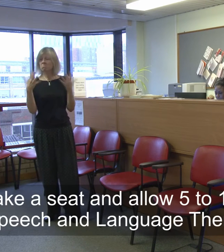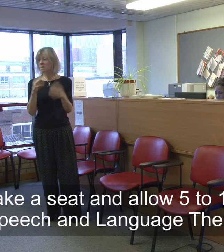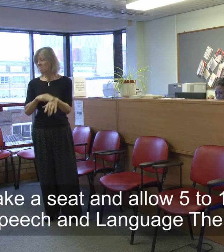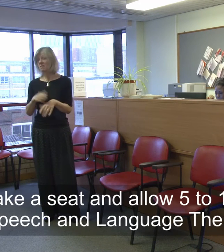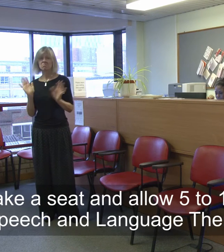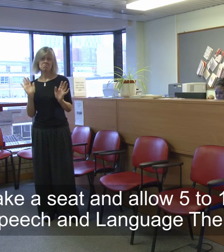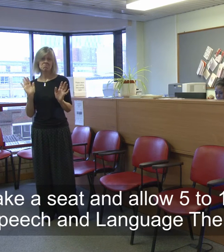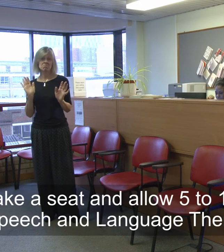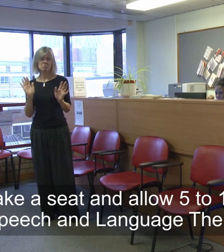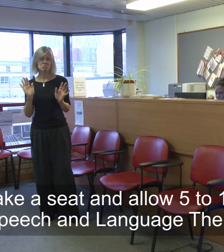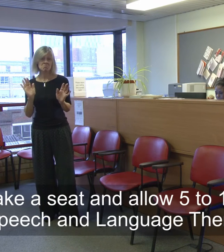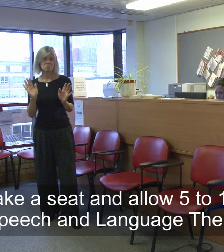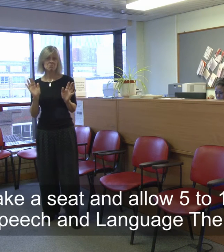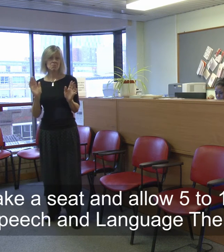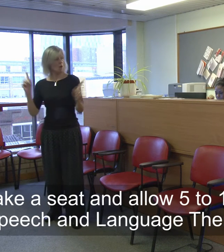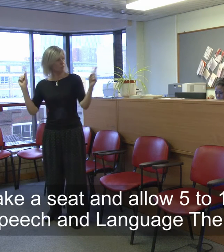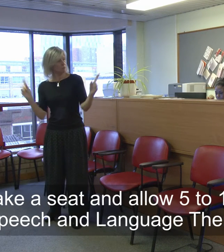10 minutes for the Speech and Language Therapist to come.